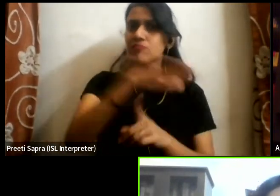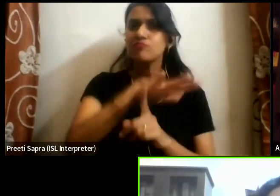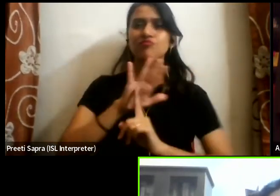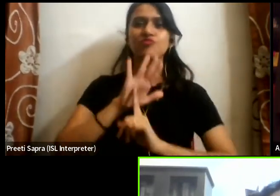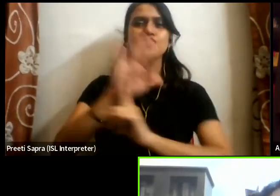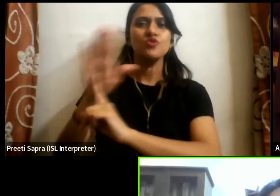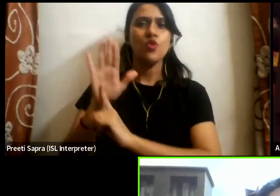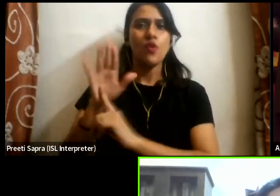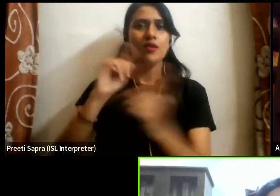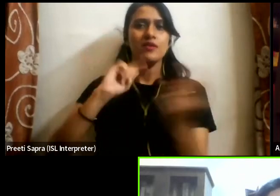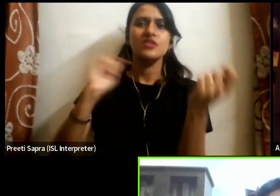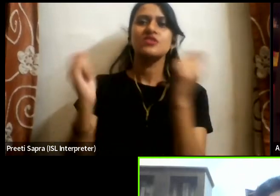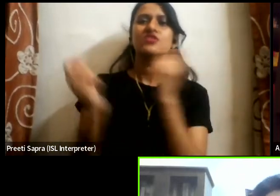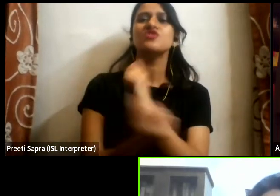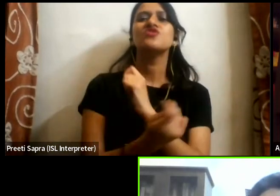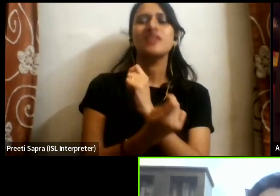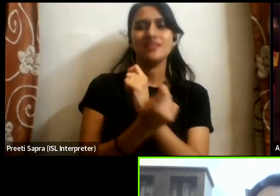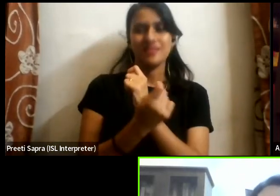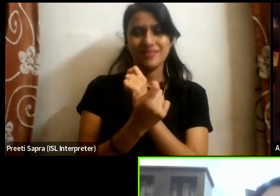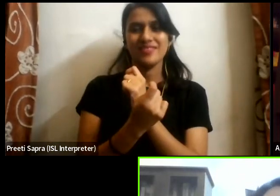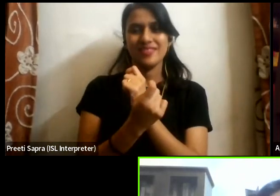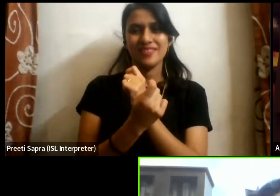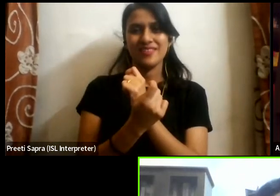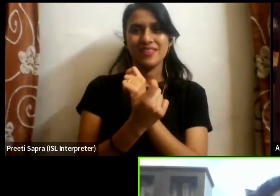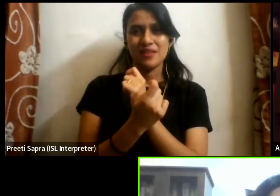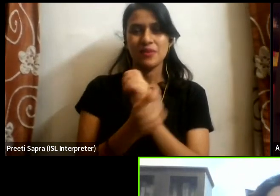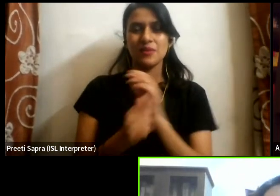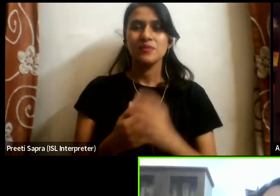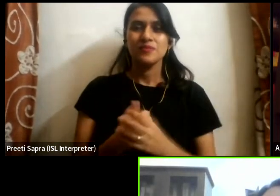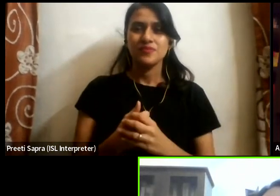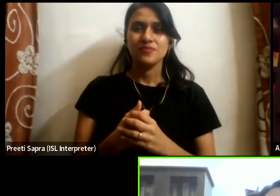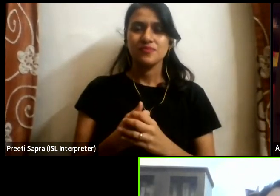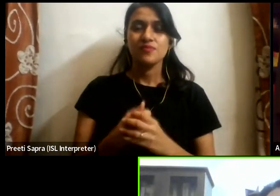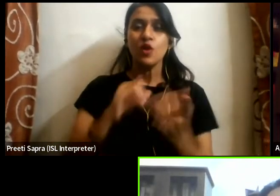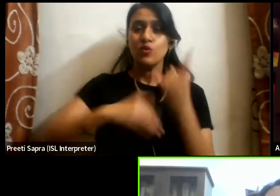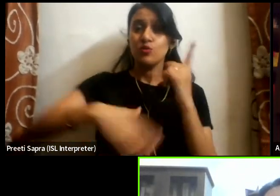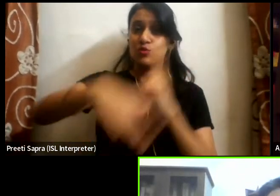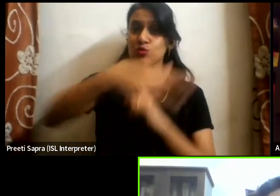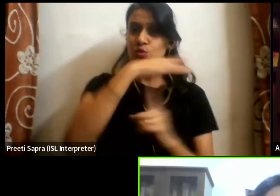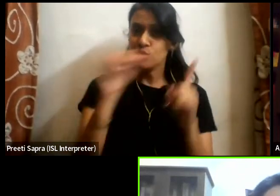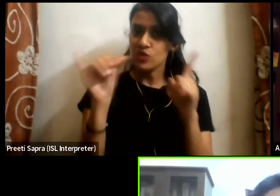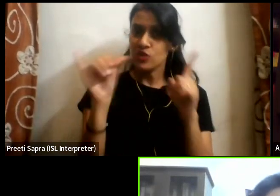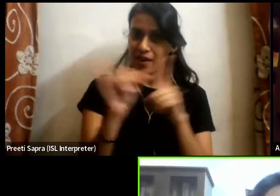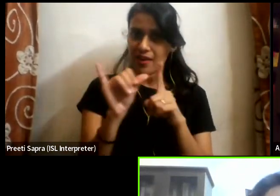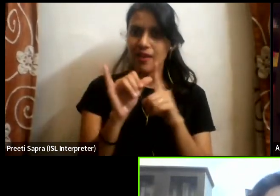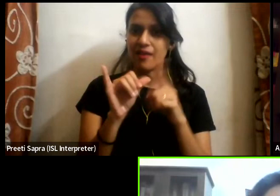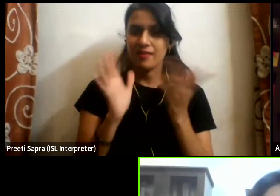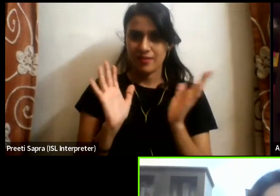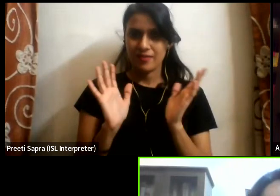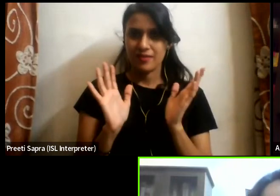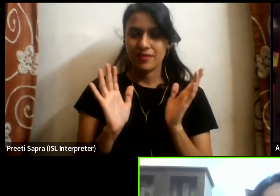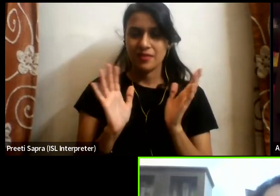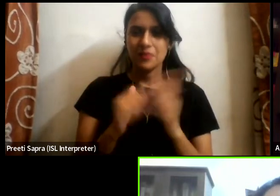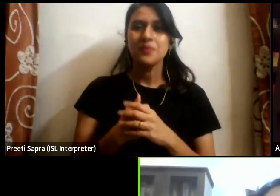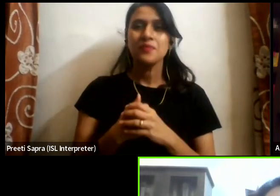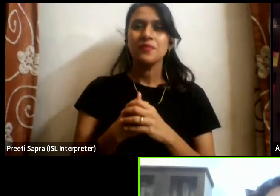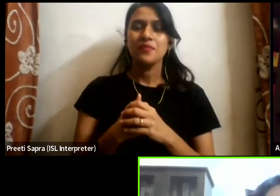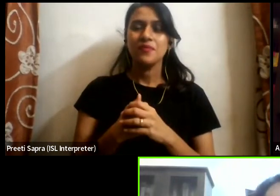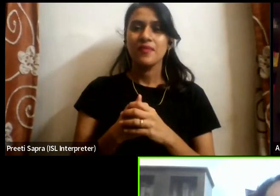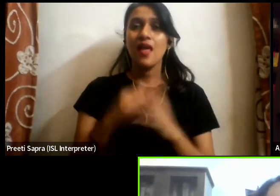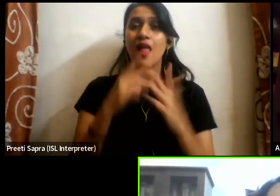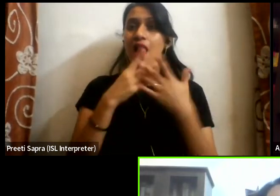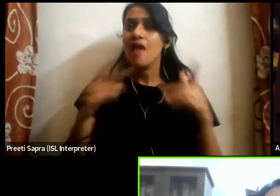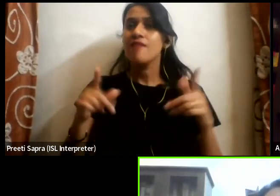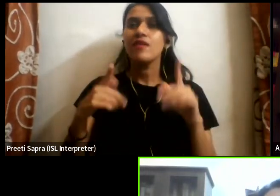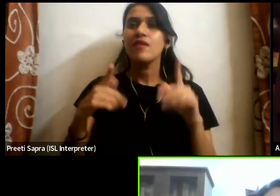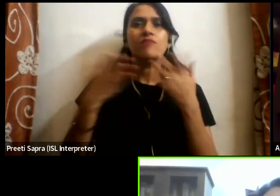surely changing, right? With the advent of social media especially, there is, and also live